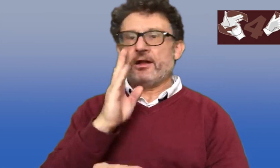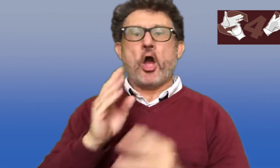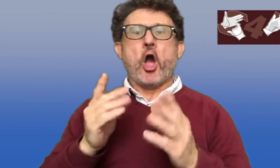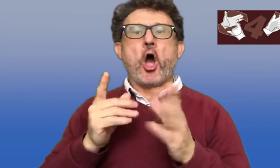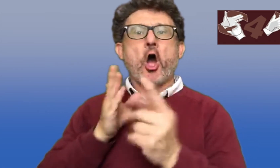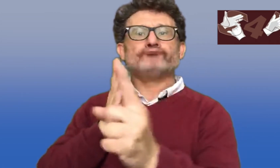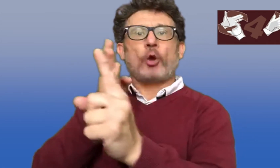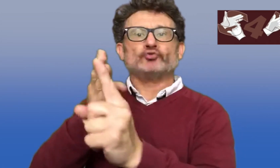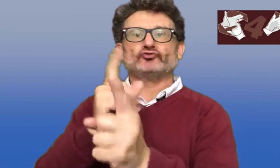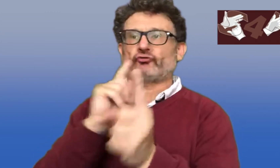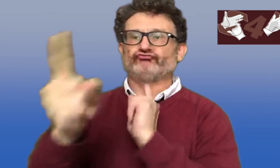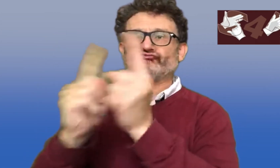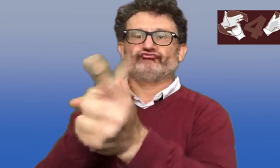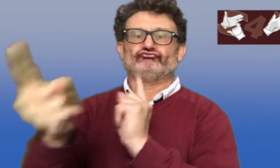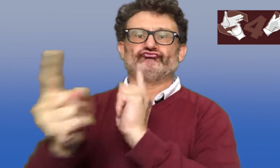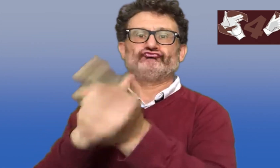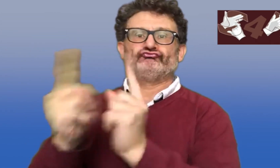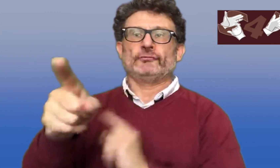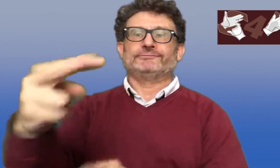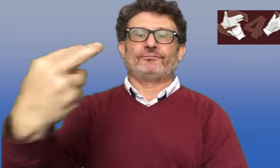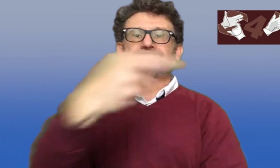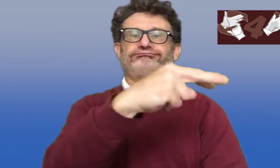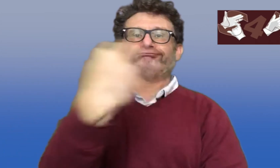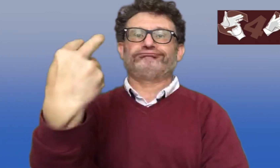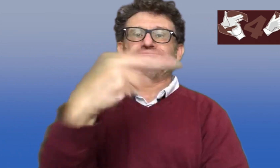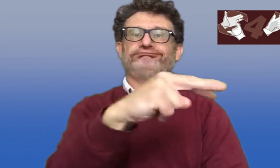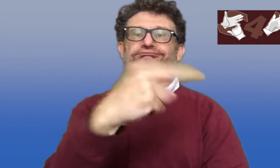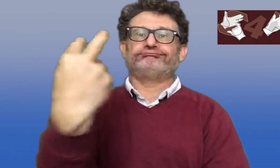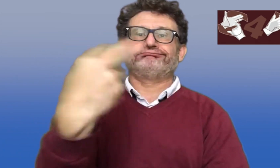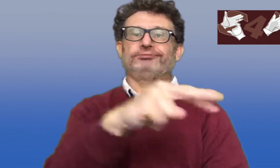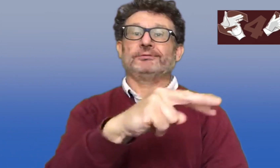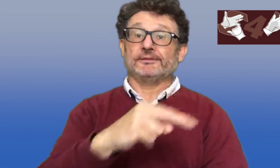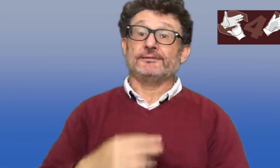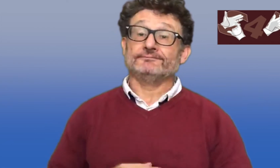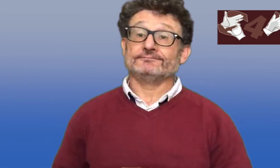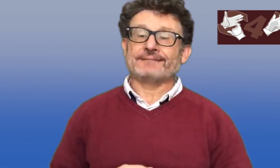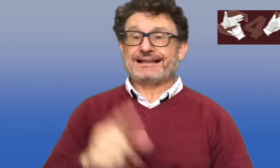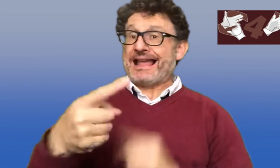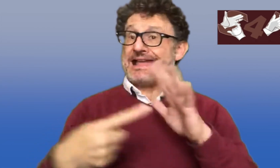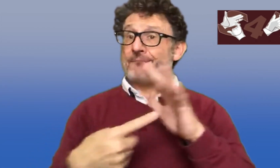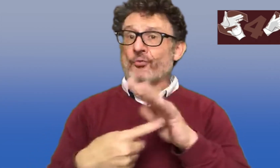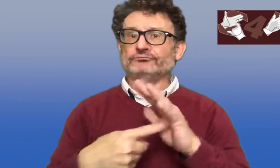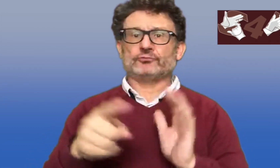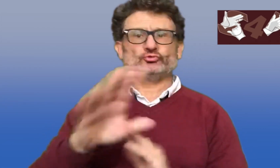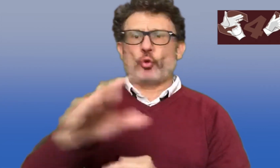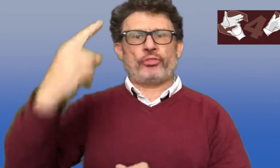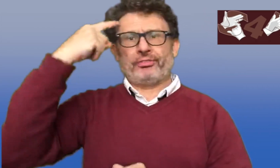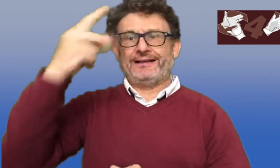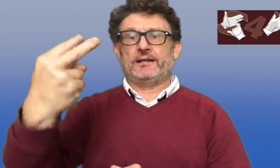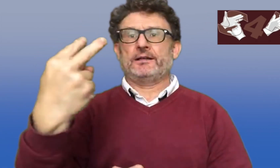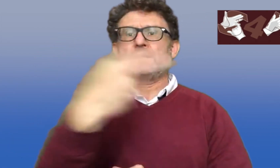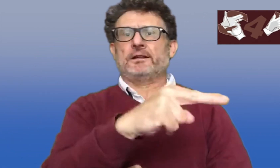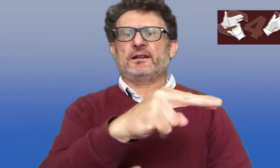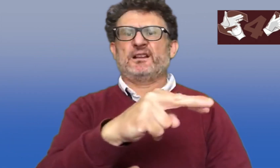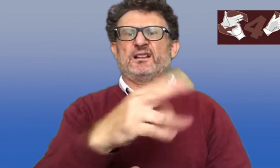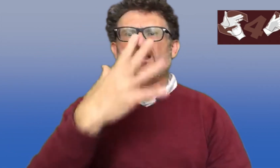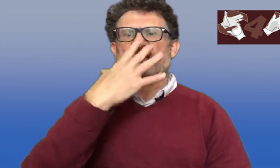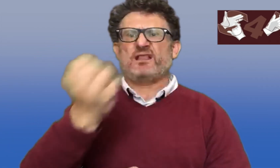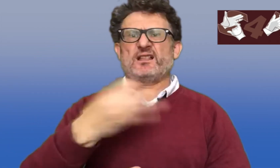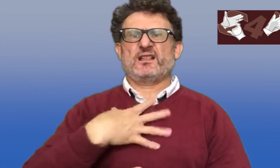other. And so I would encourage you to do the same thing. But the deaf person, what they will do is flick between you and the interpreter. So